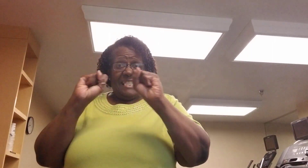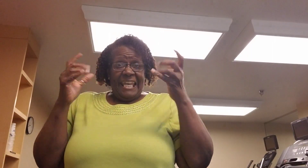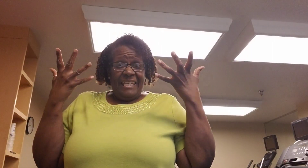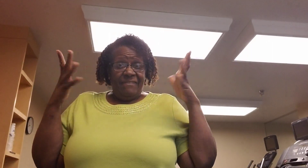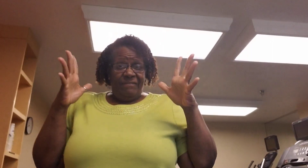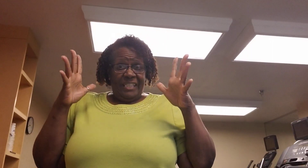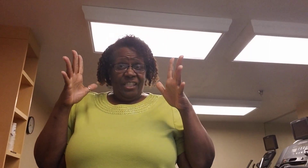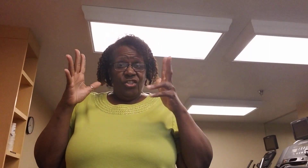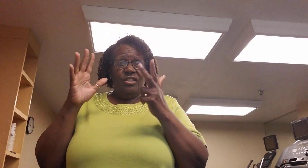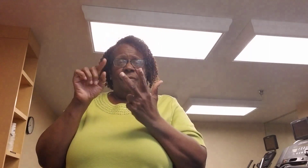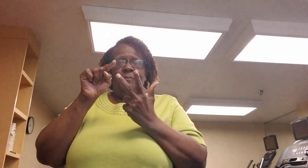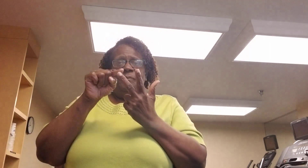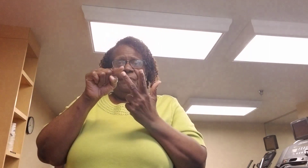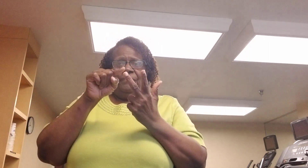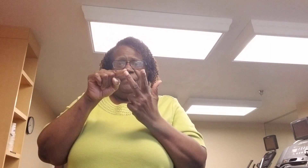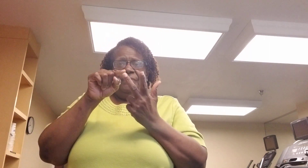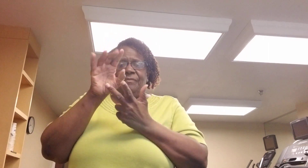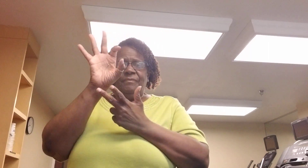say finish